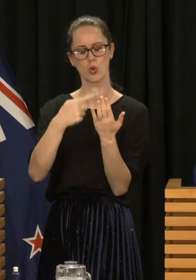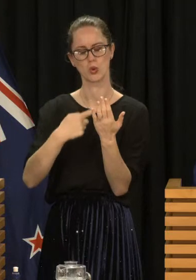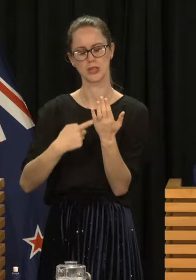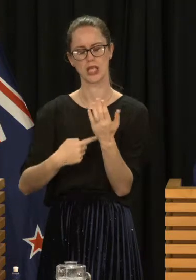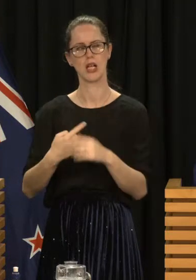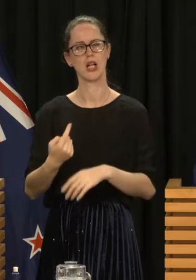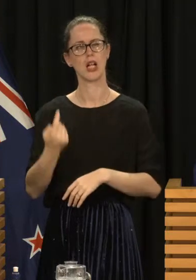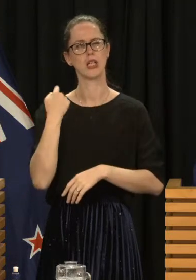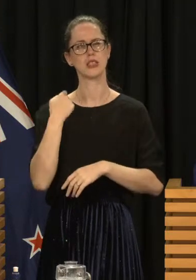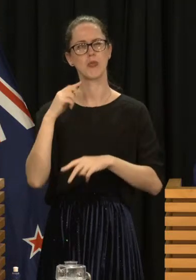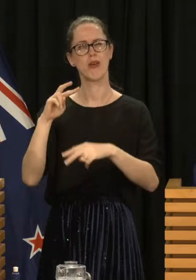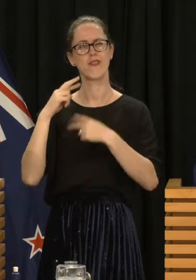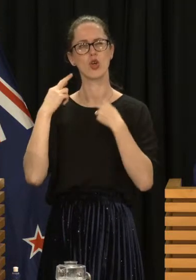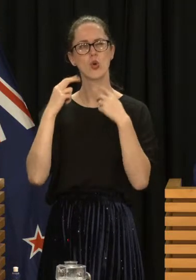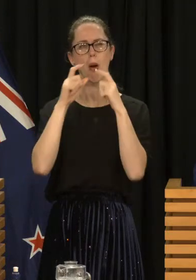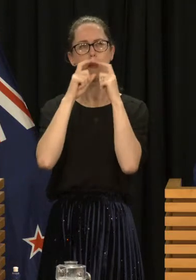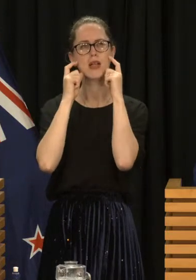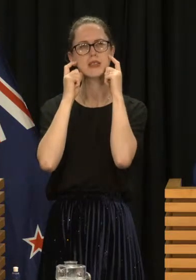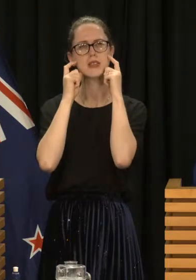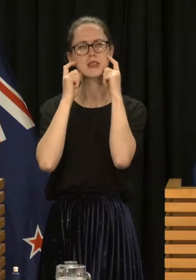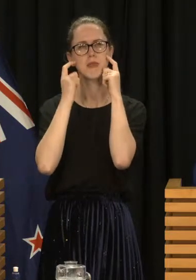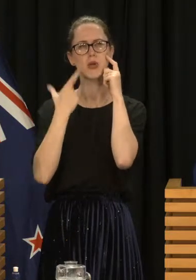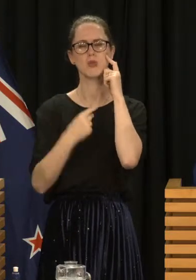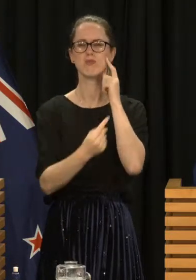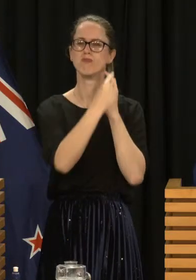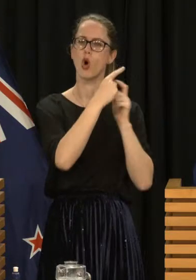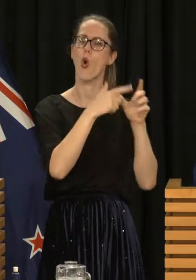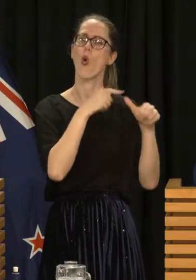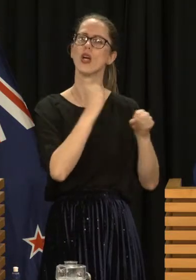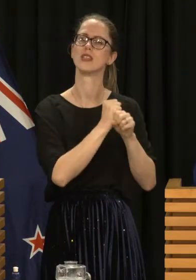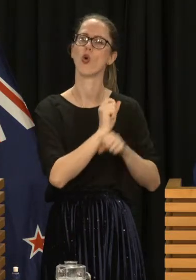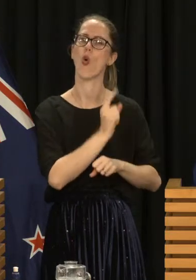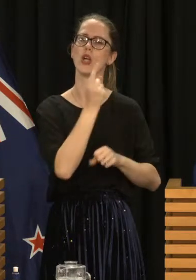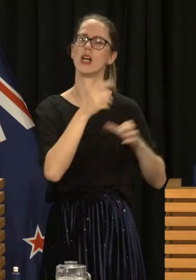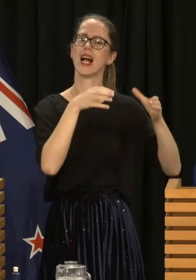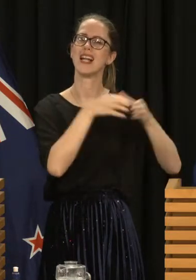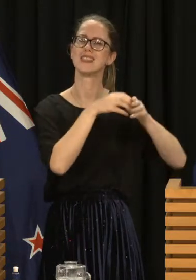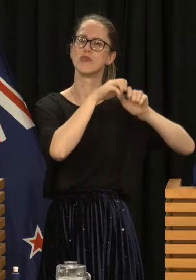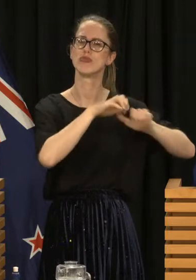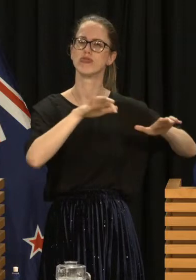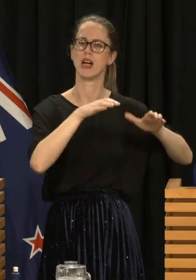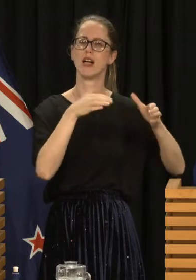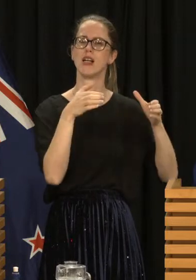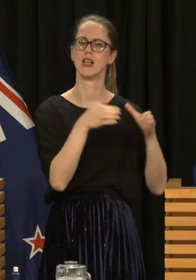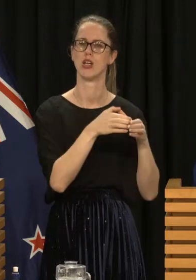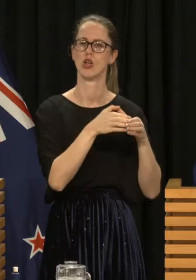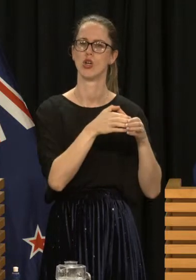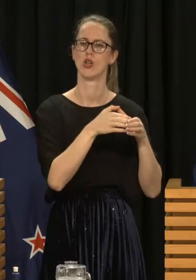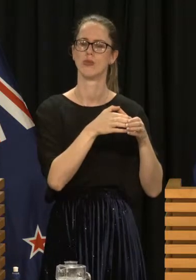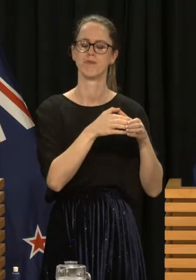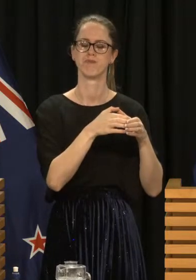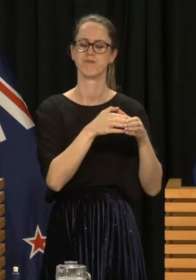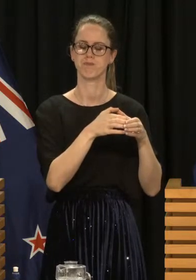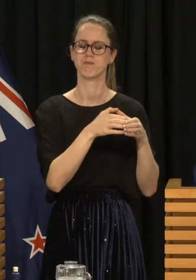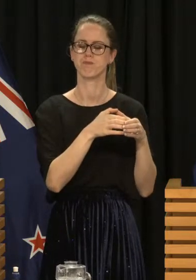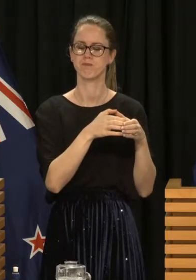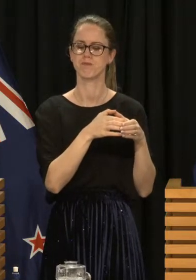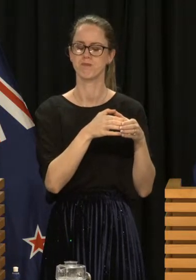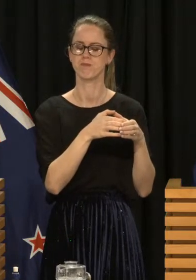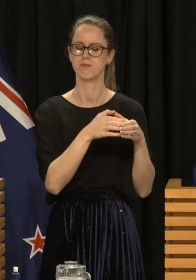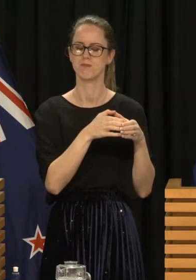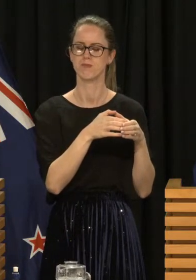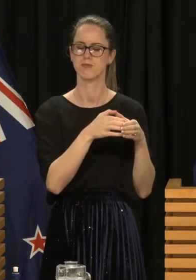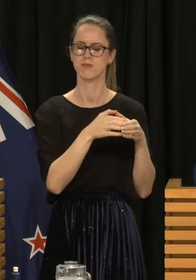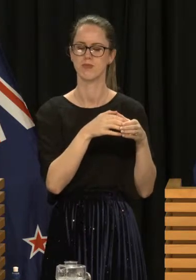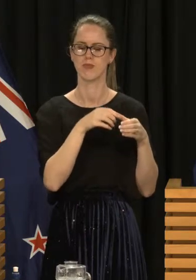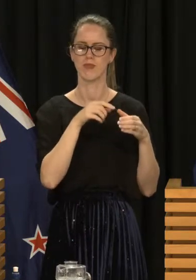reviewed our settings around mask use as a result of the Auckland cluster that we dealt with, the Auckland August cluster that we dealt with,